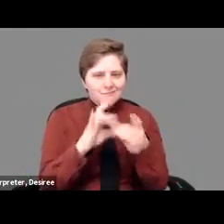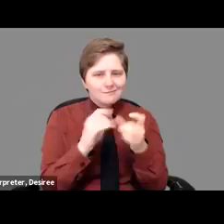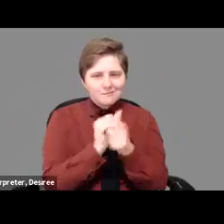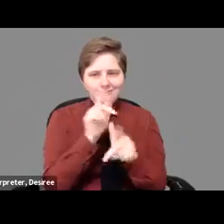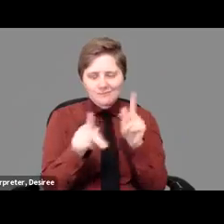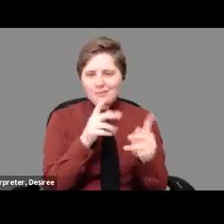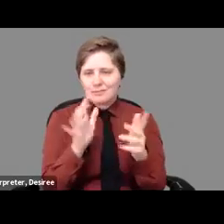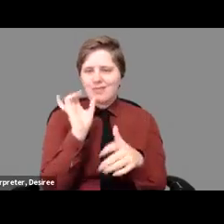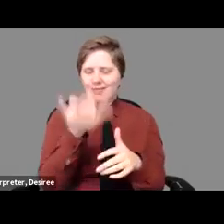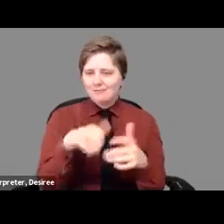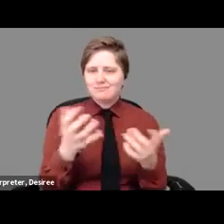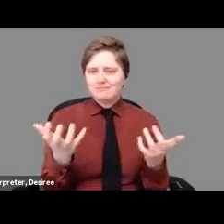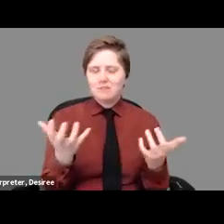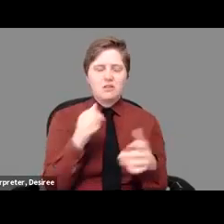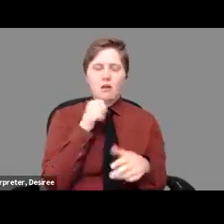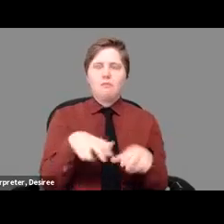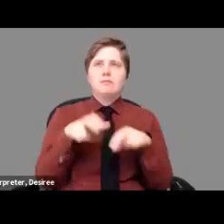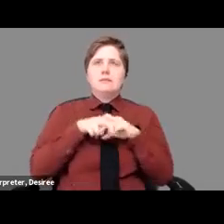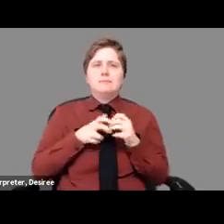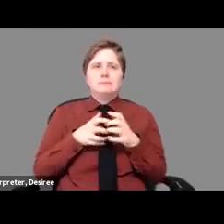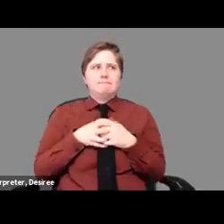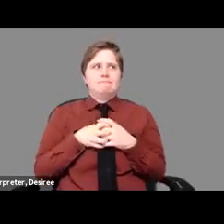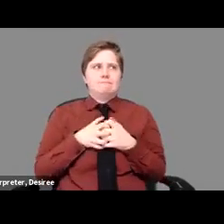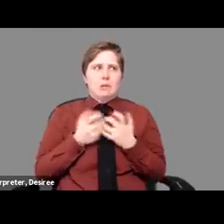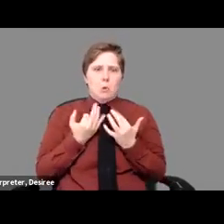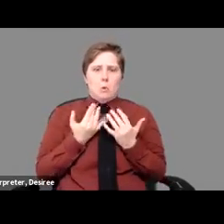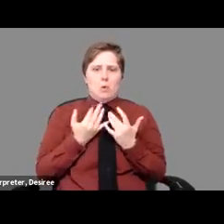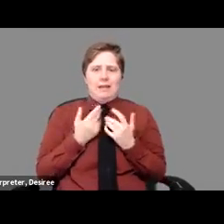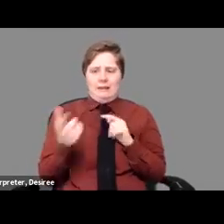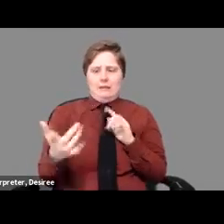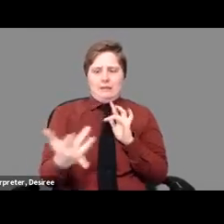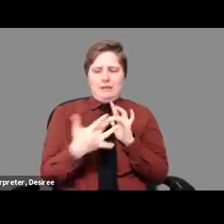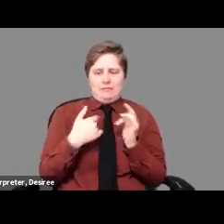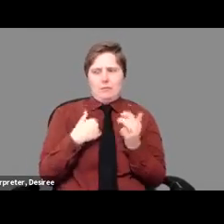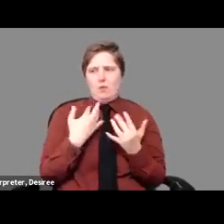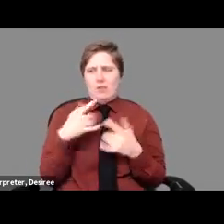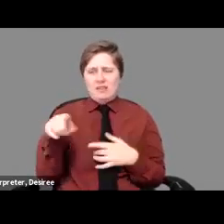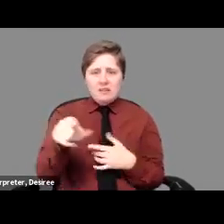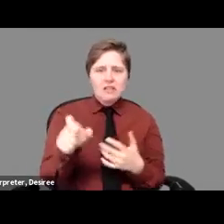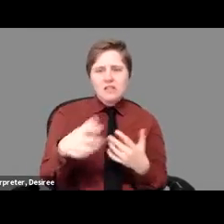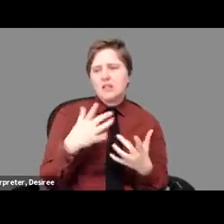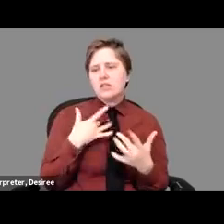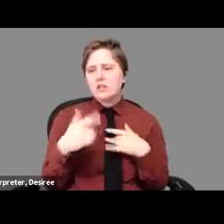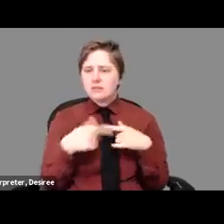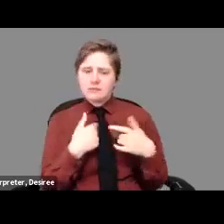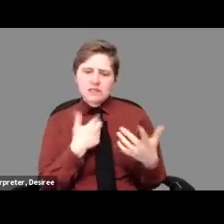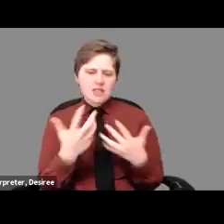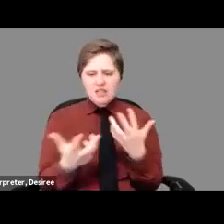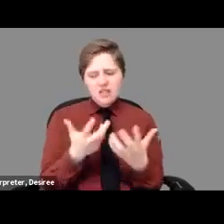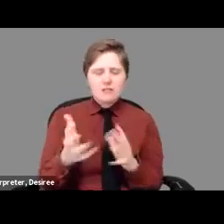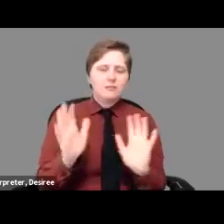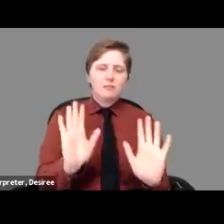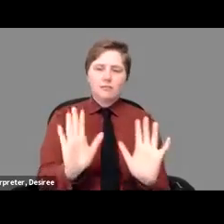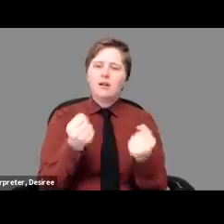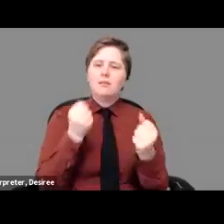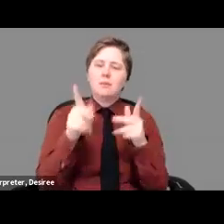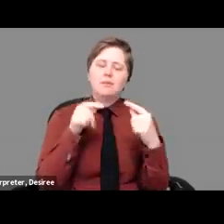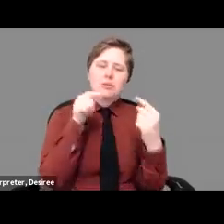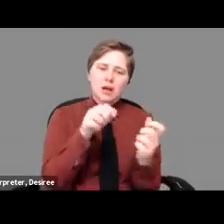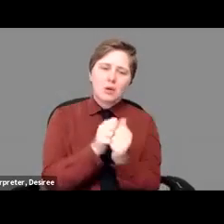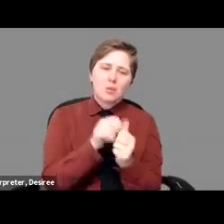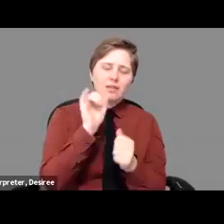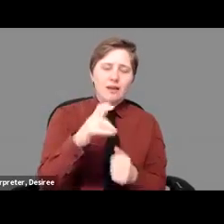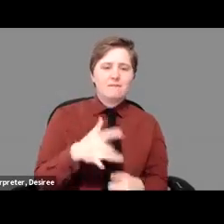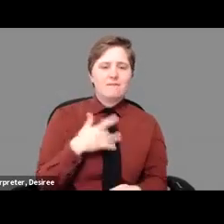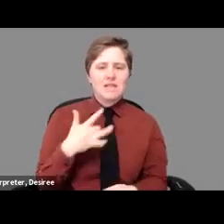people, and don't sit back and wait for someone to reach out to you. I know a lot of people struggle with that, may feel